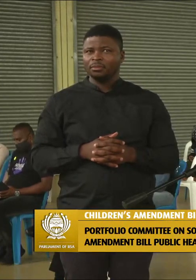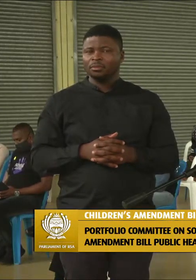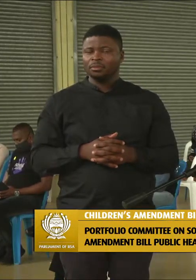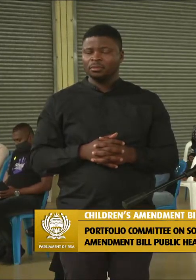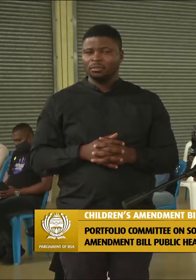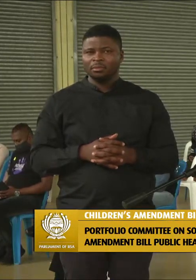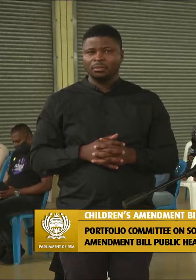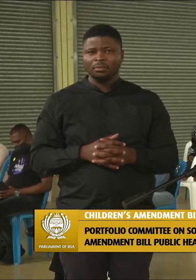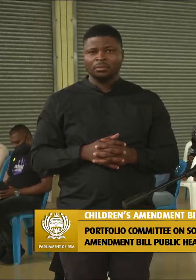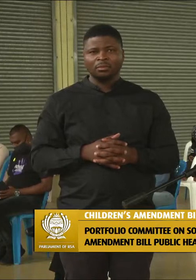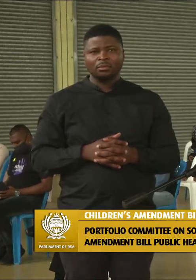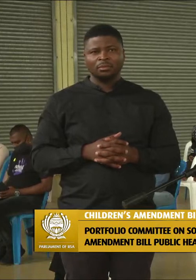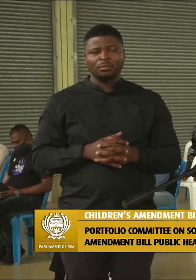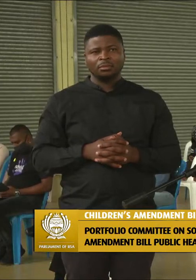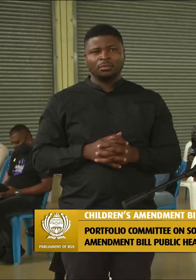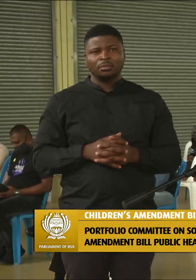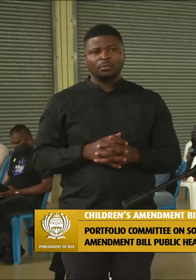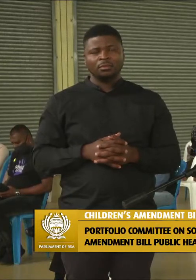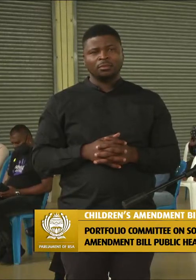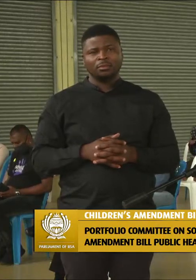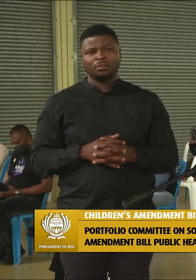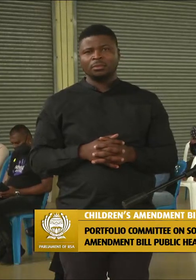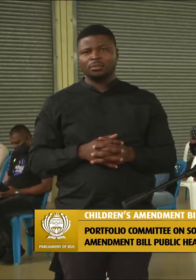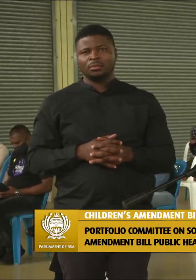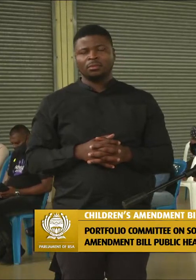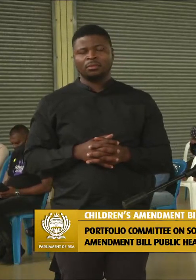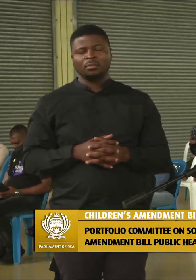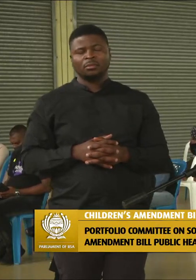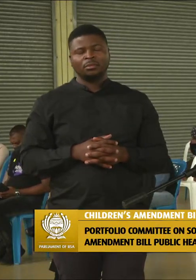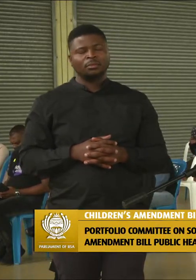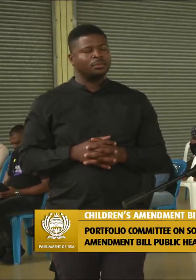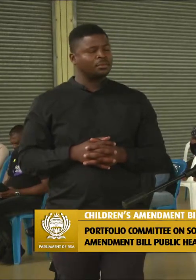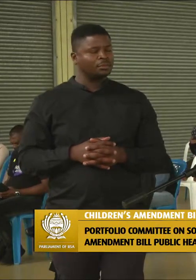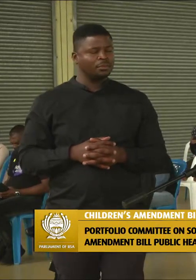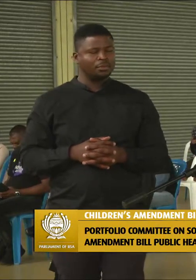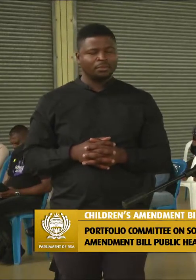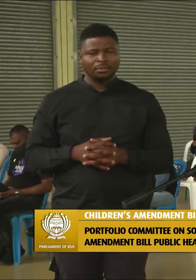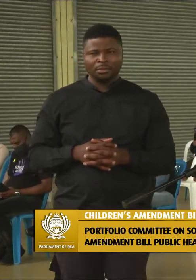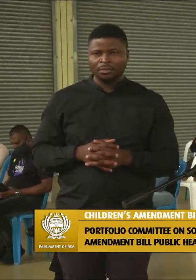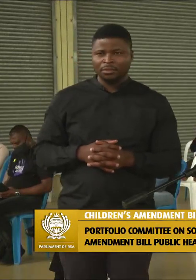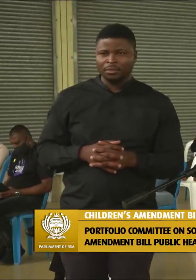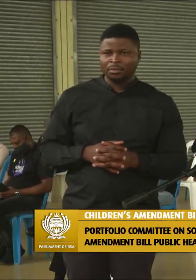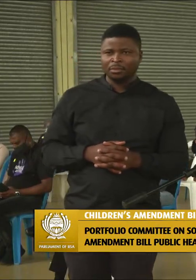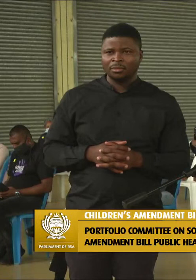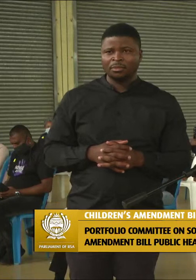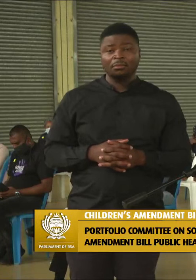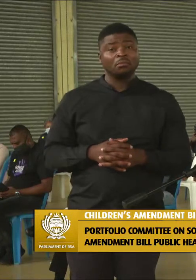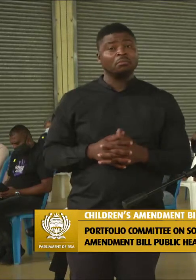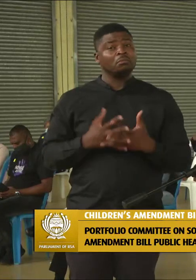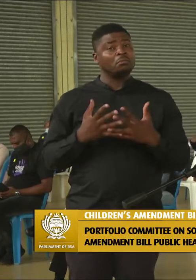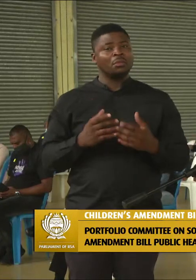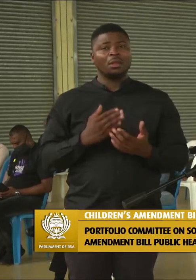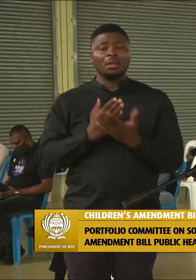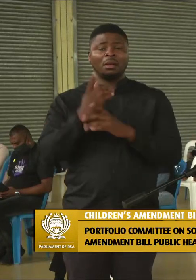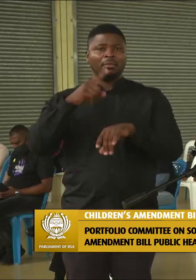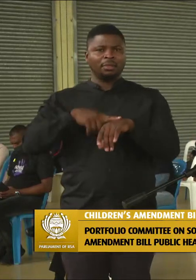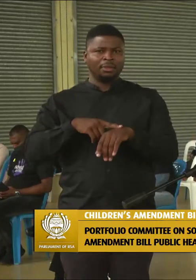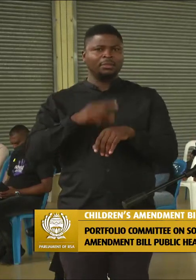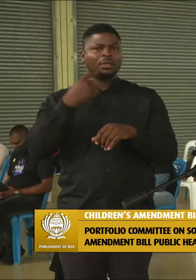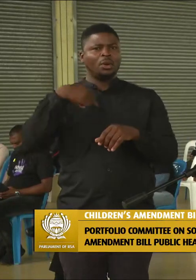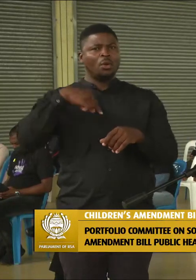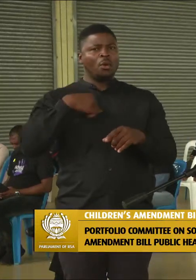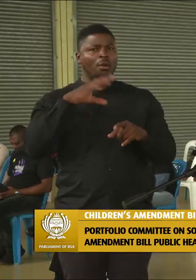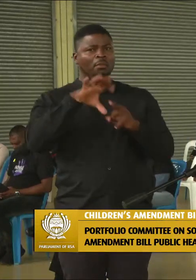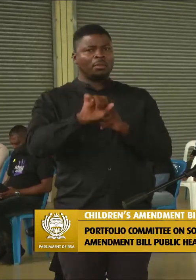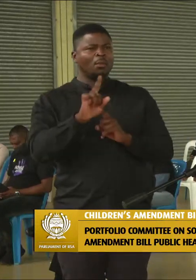leyo behavior yakhe ayishintshe ihlale njalo ubone ukuthi hayi akhona okuncanyana ungahambi kahle. Sometimes you notice a